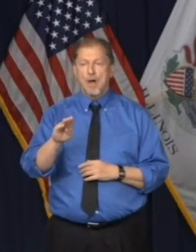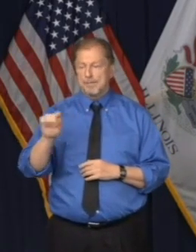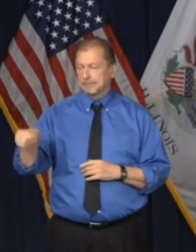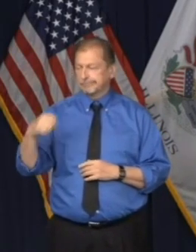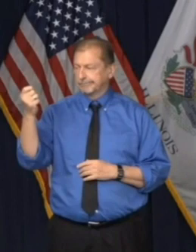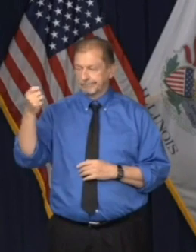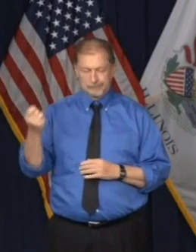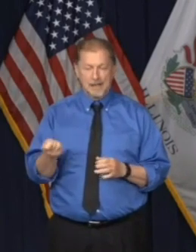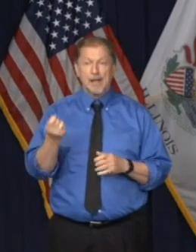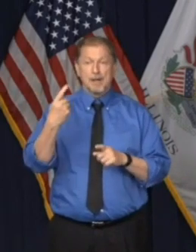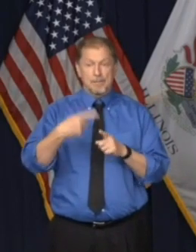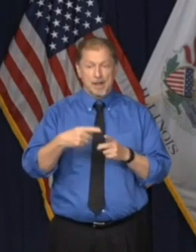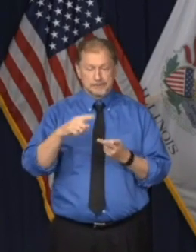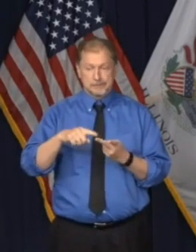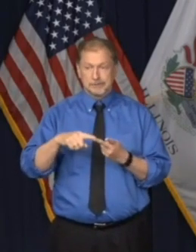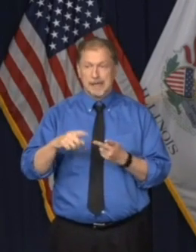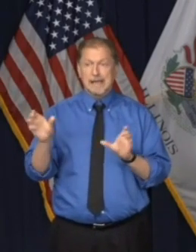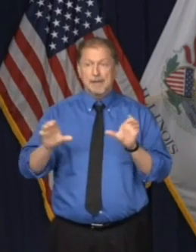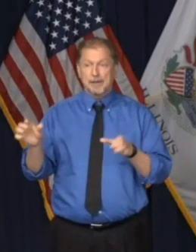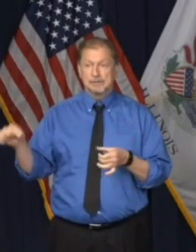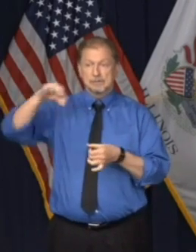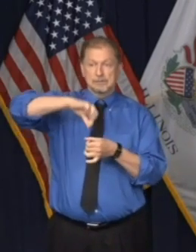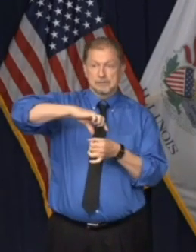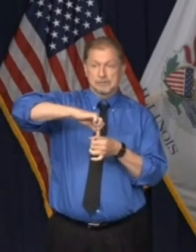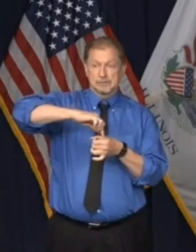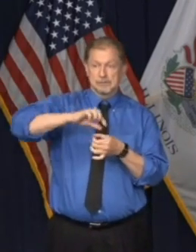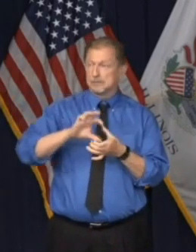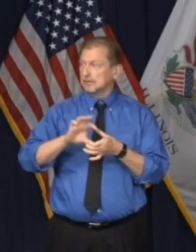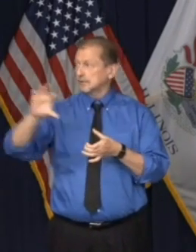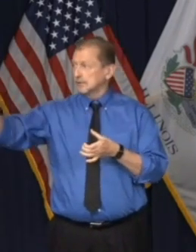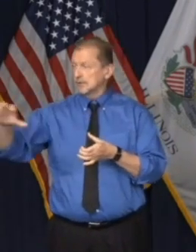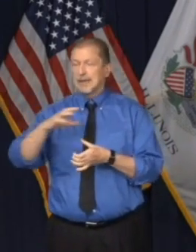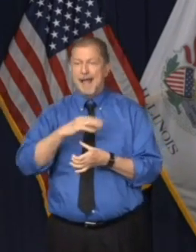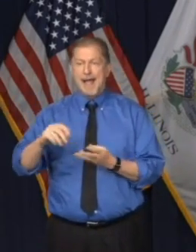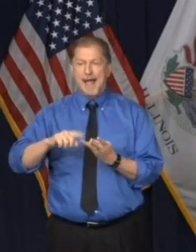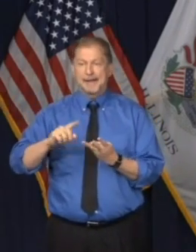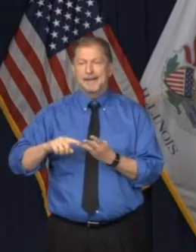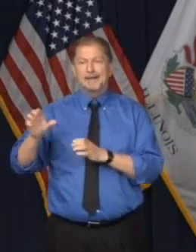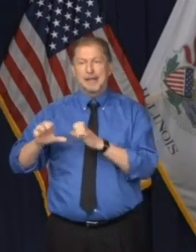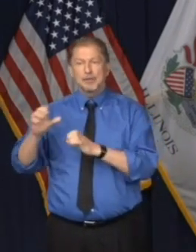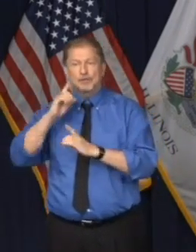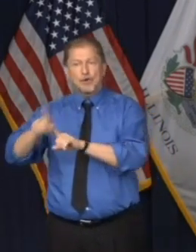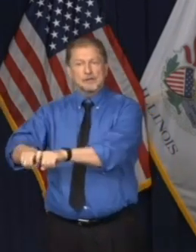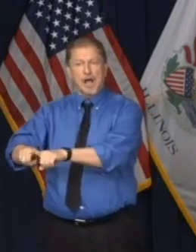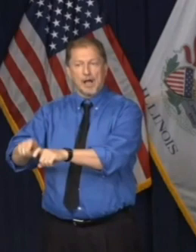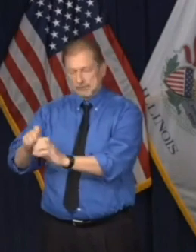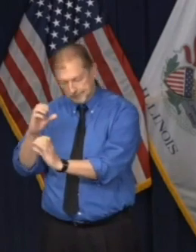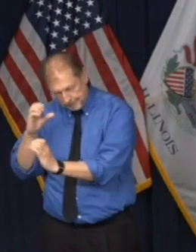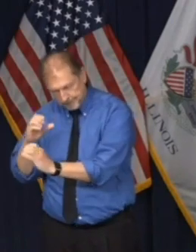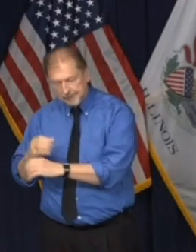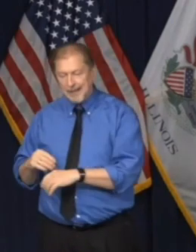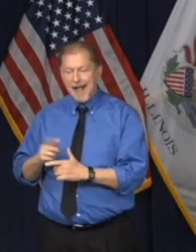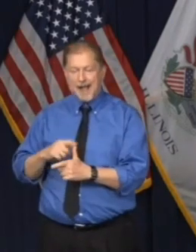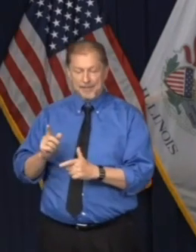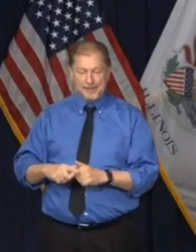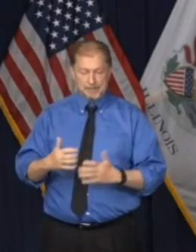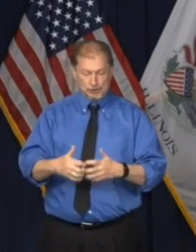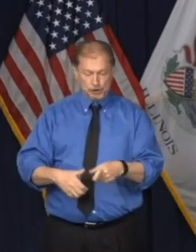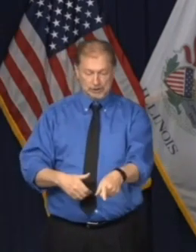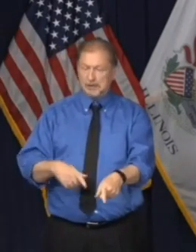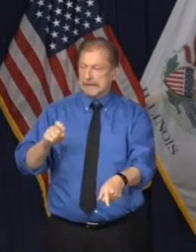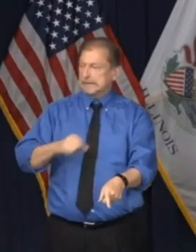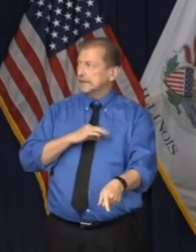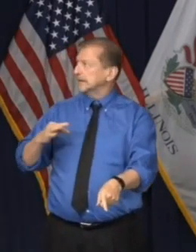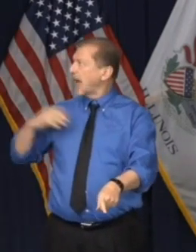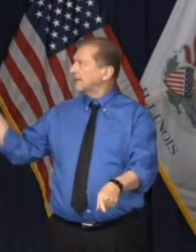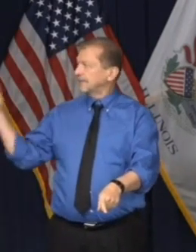and RNA extractor reagent. And then you've got to run those machines with lab techs. And if you're going to